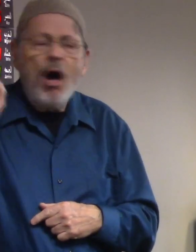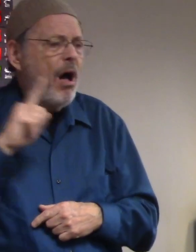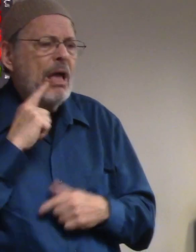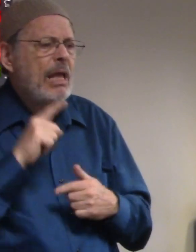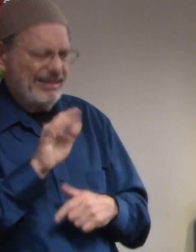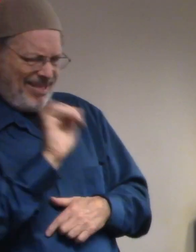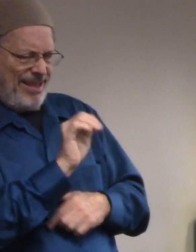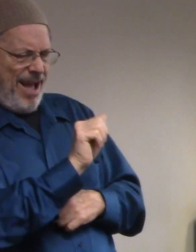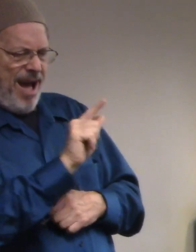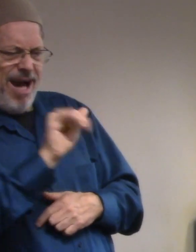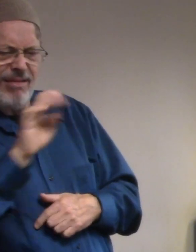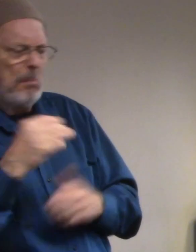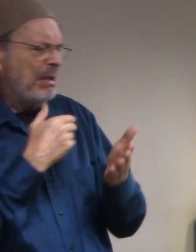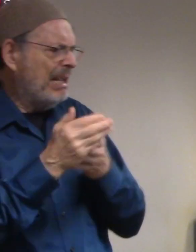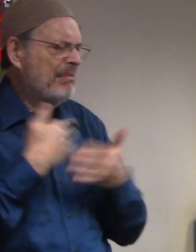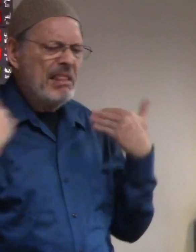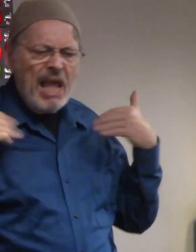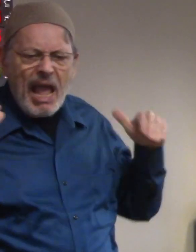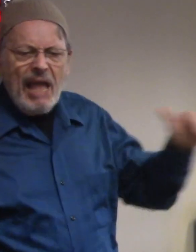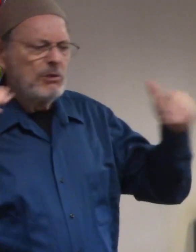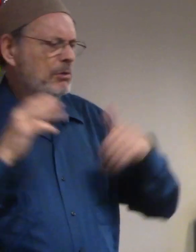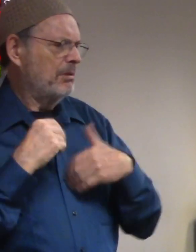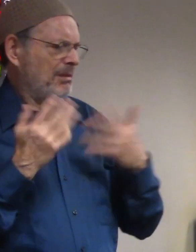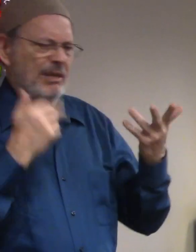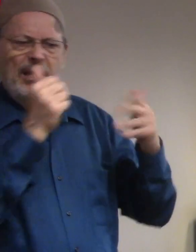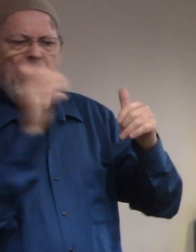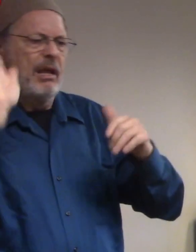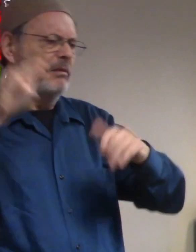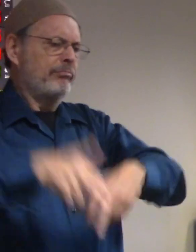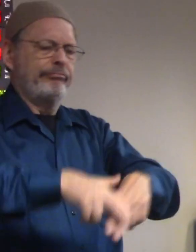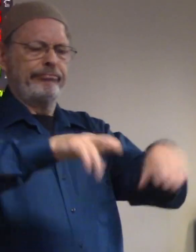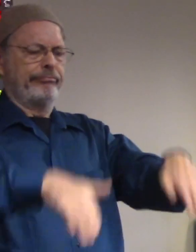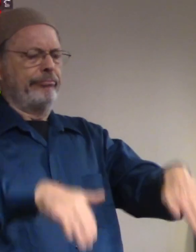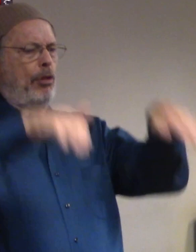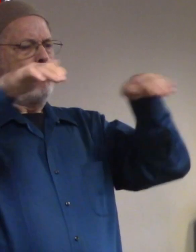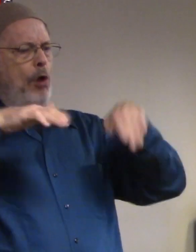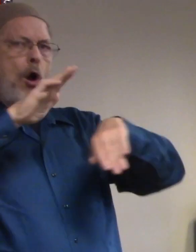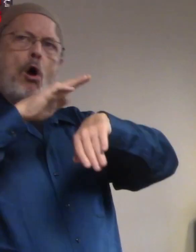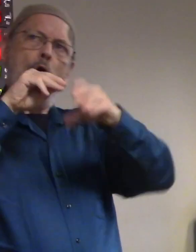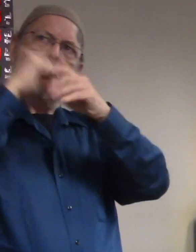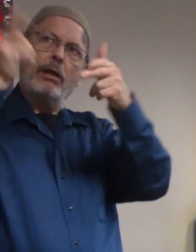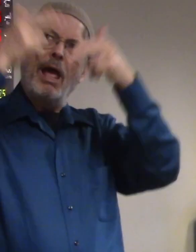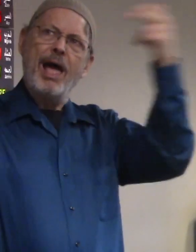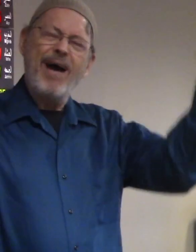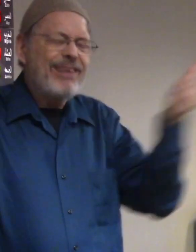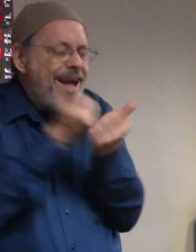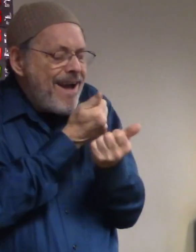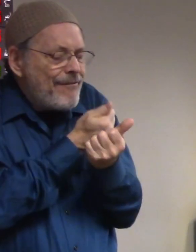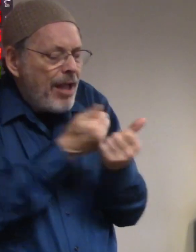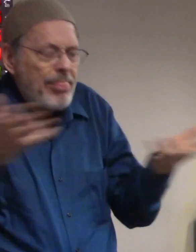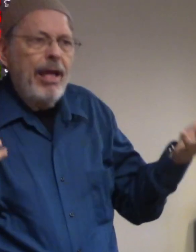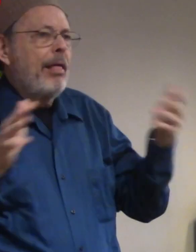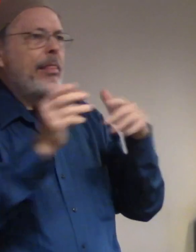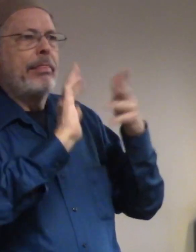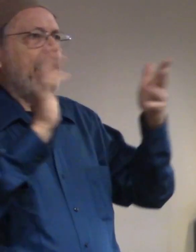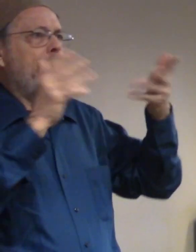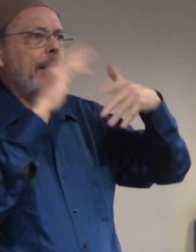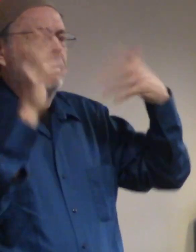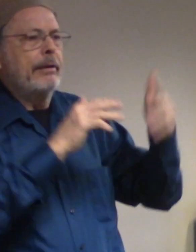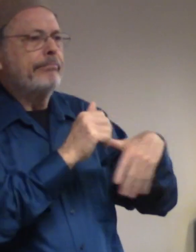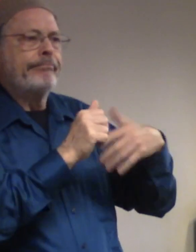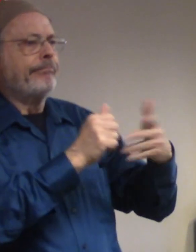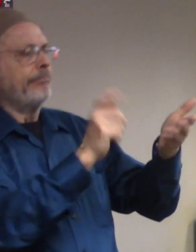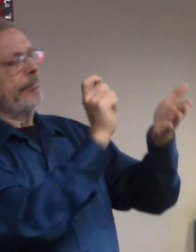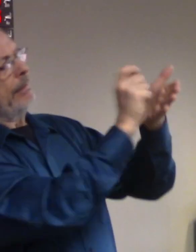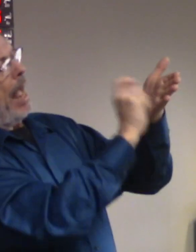the arsh of Allah, the pen, the lahu mahfuz. There's nothing that you can think of that hasn't been created that is not